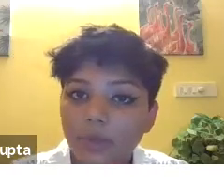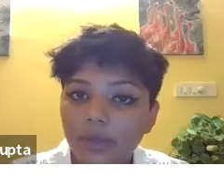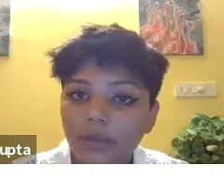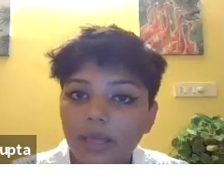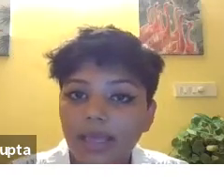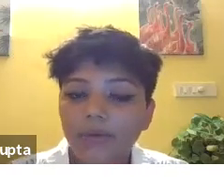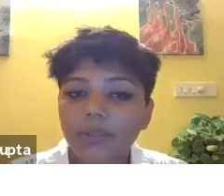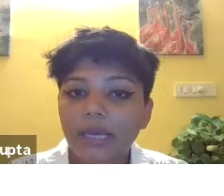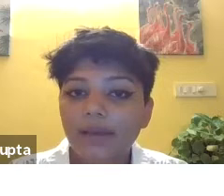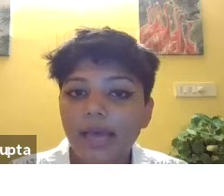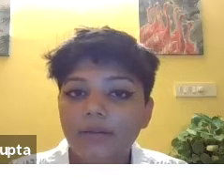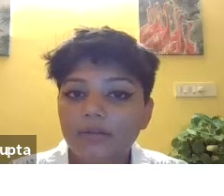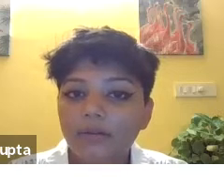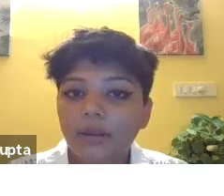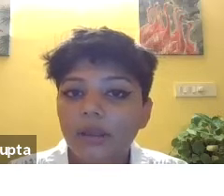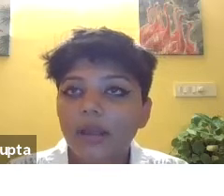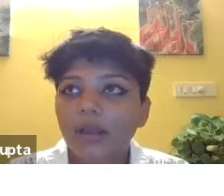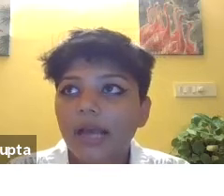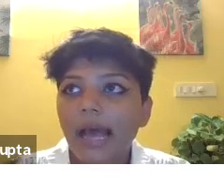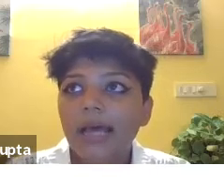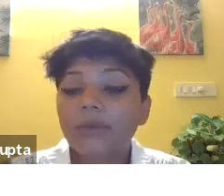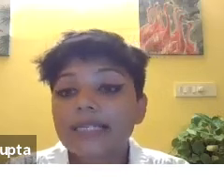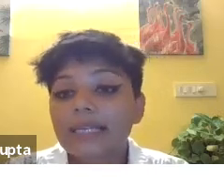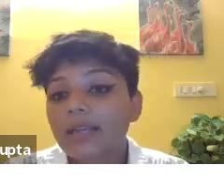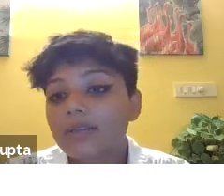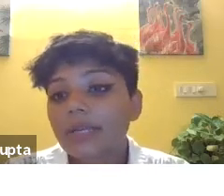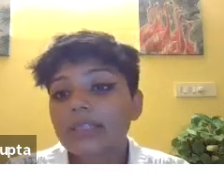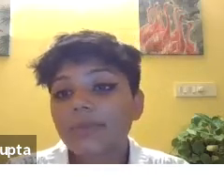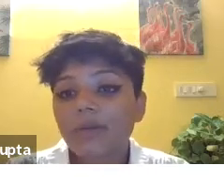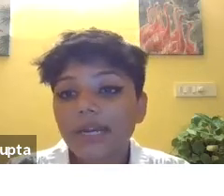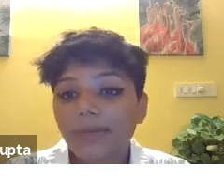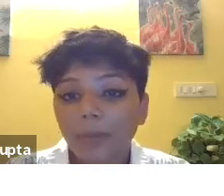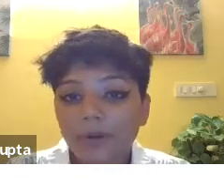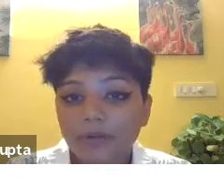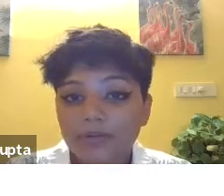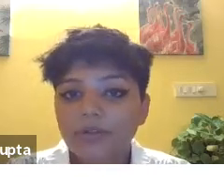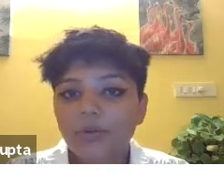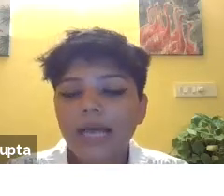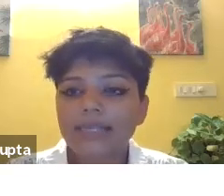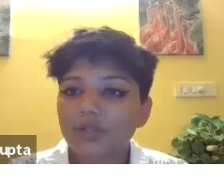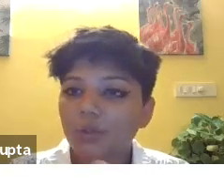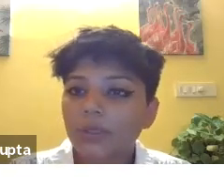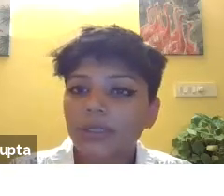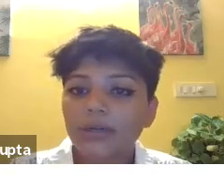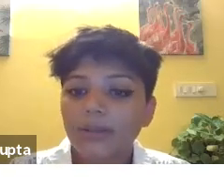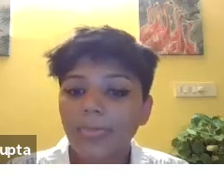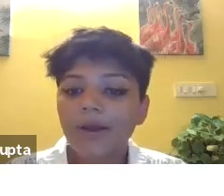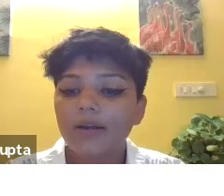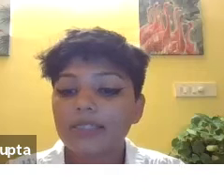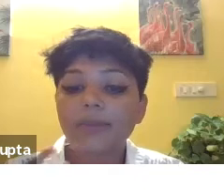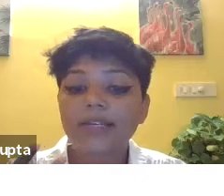in this way. And on the other hand, advertising industry has become very popular. So as I showed